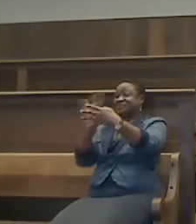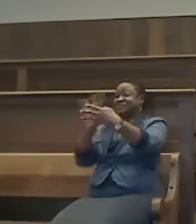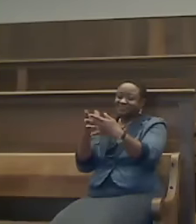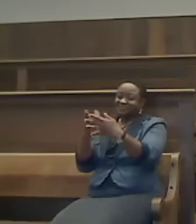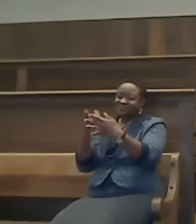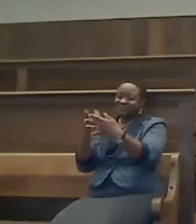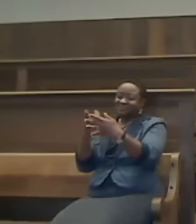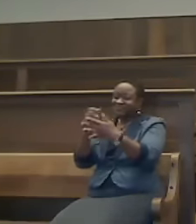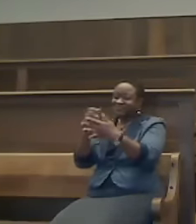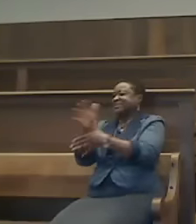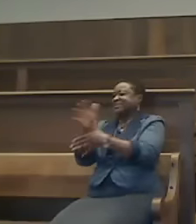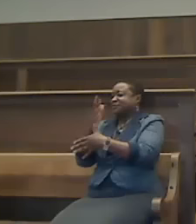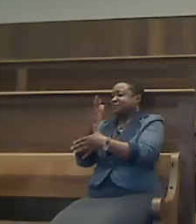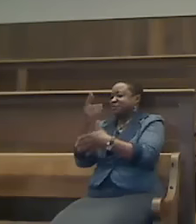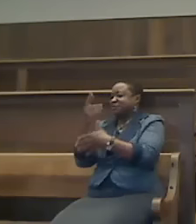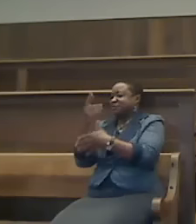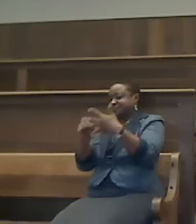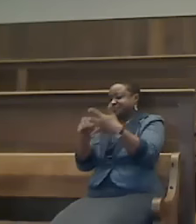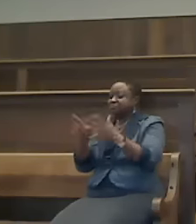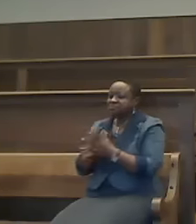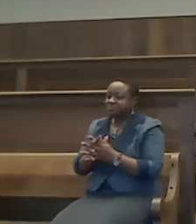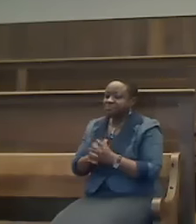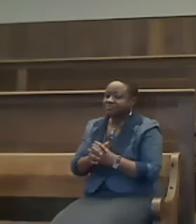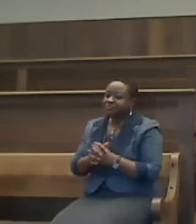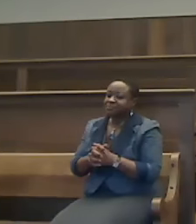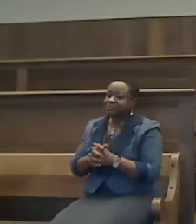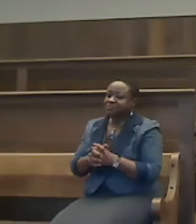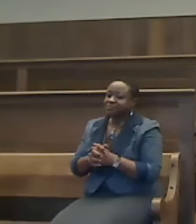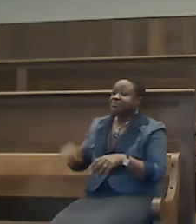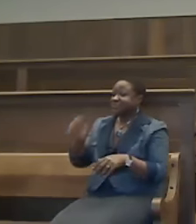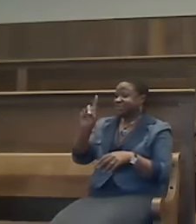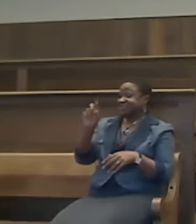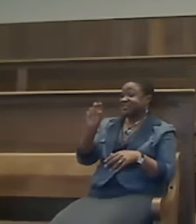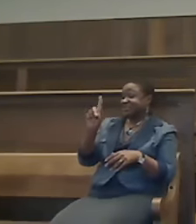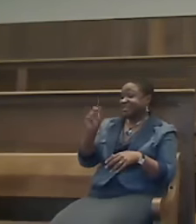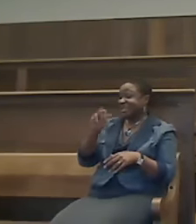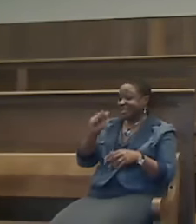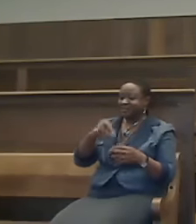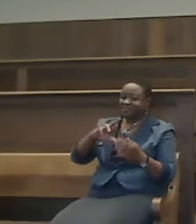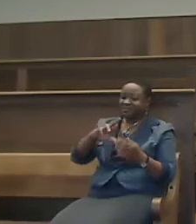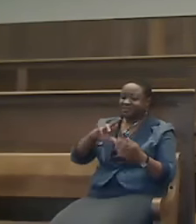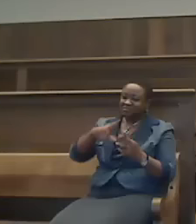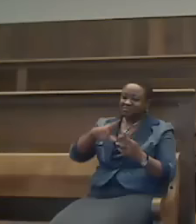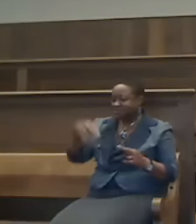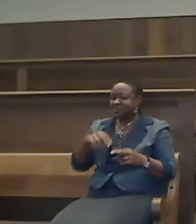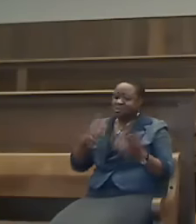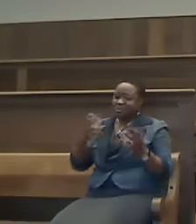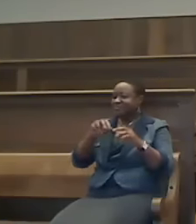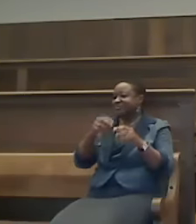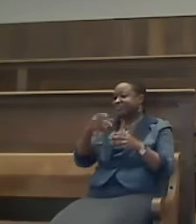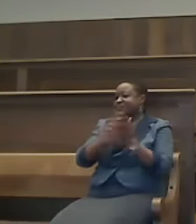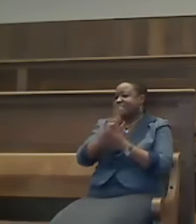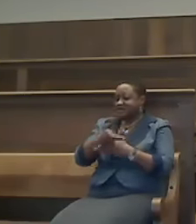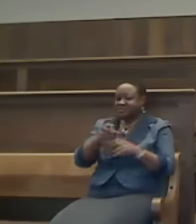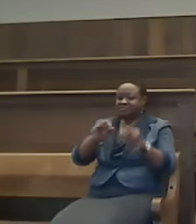ones. When you take a gene and insert it into the DNA, it produces a protein, and the proteins are